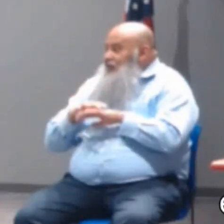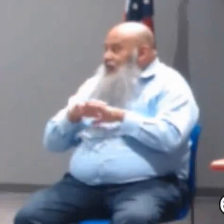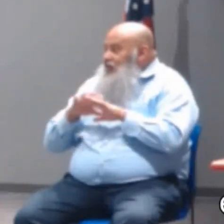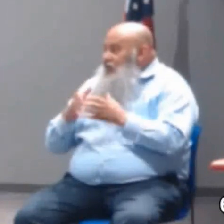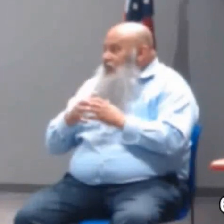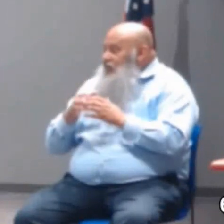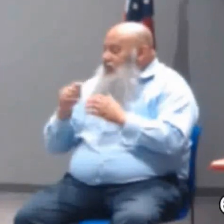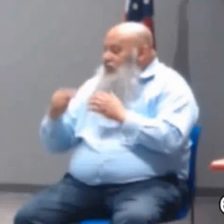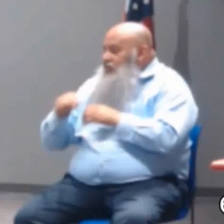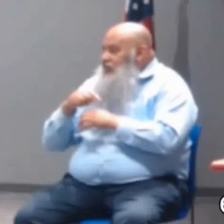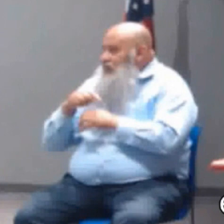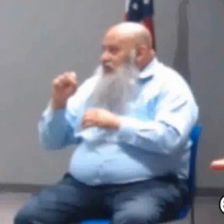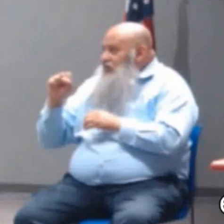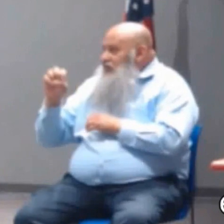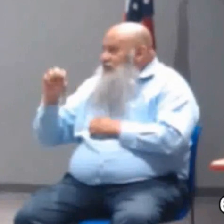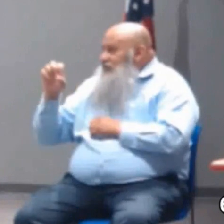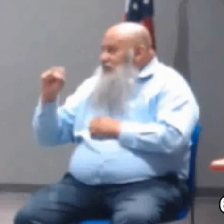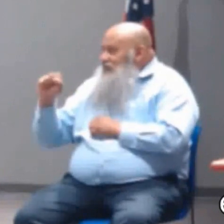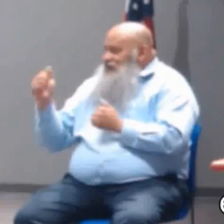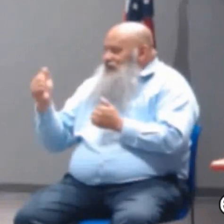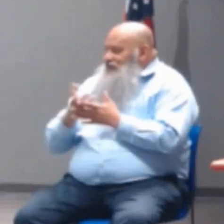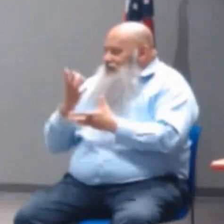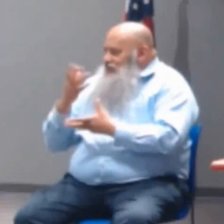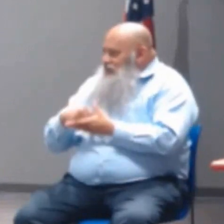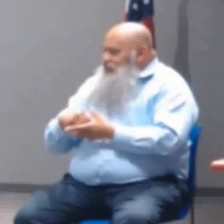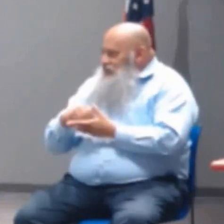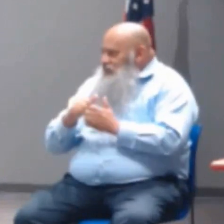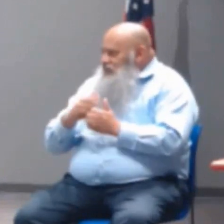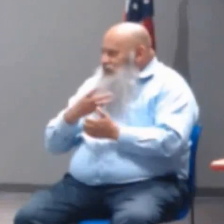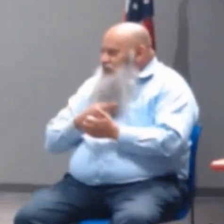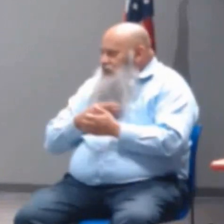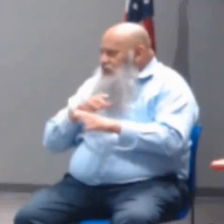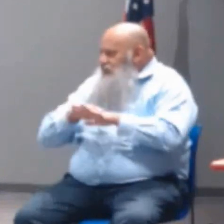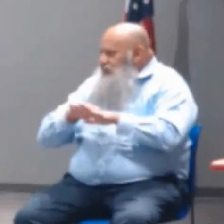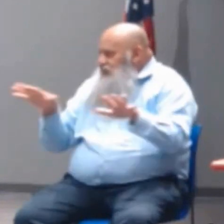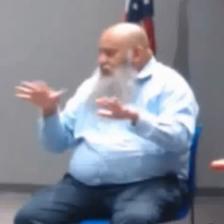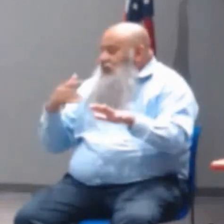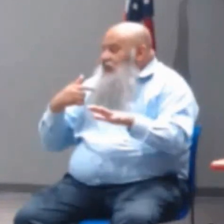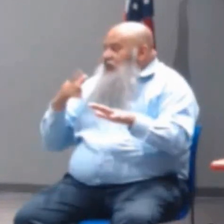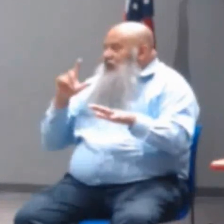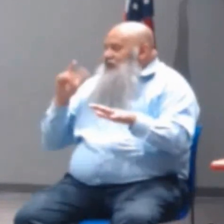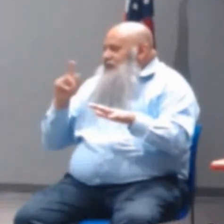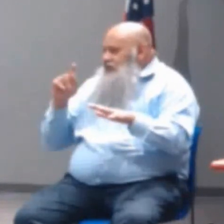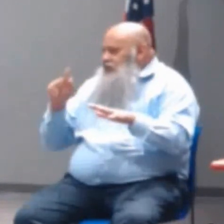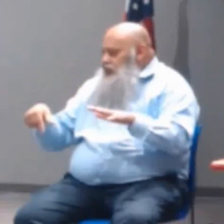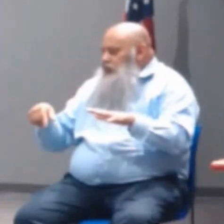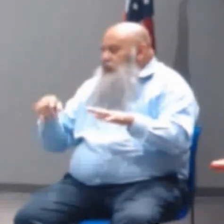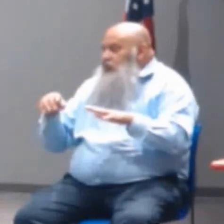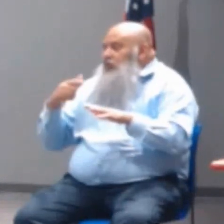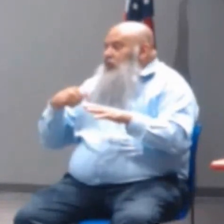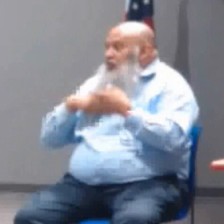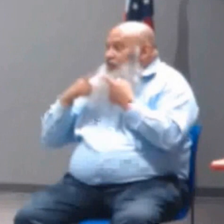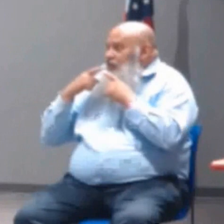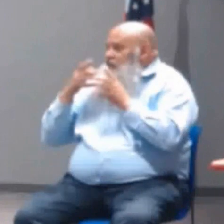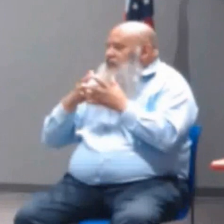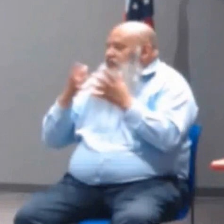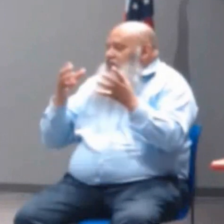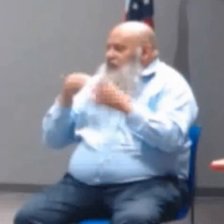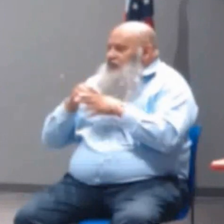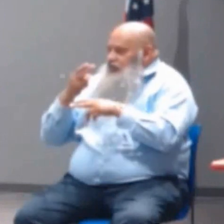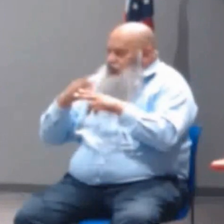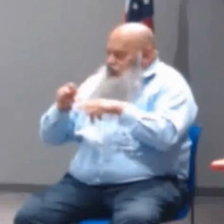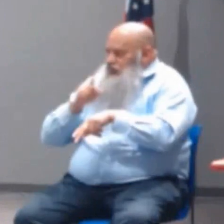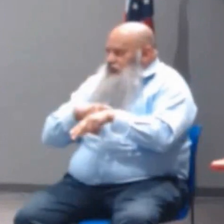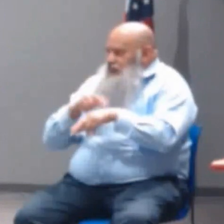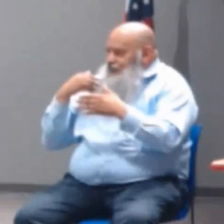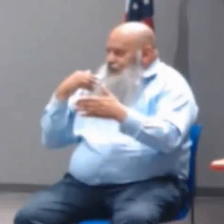level, socioeconomic status, everything. And we've accomplished so much in such a relatively short amount